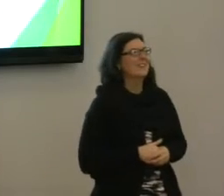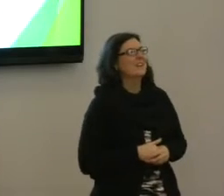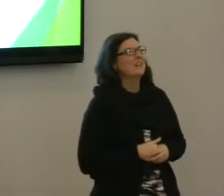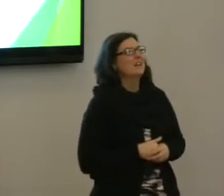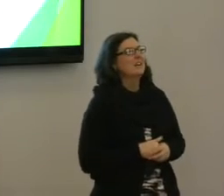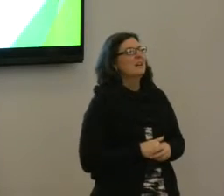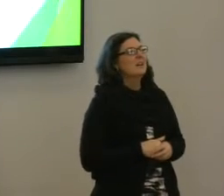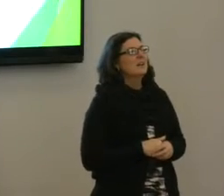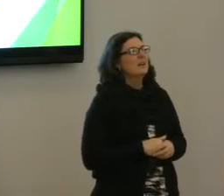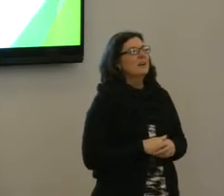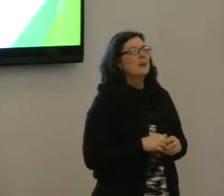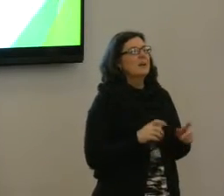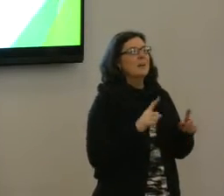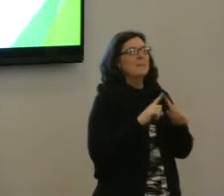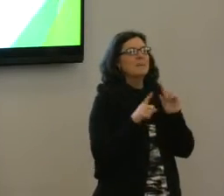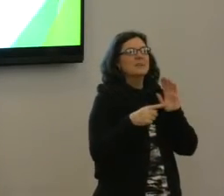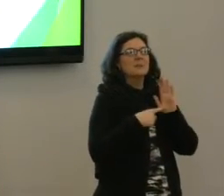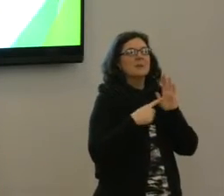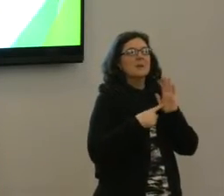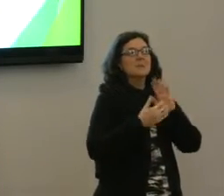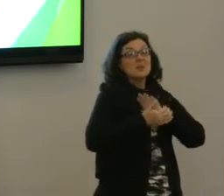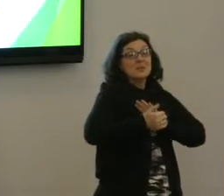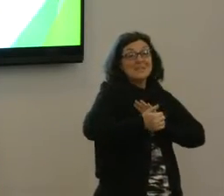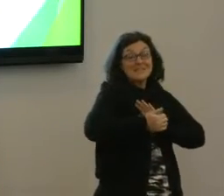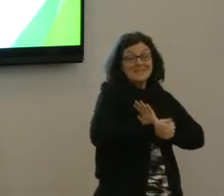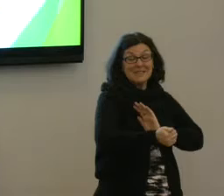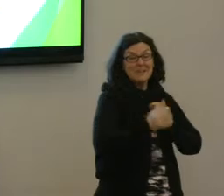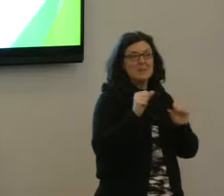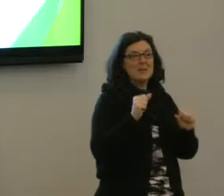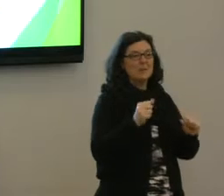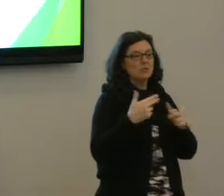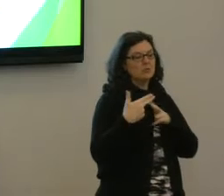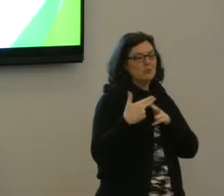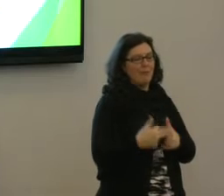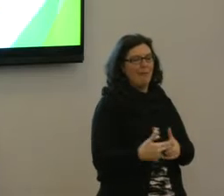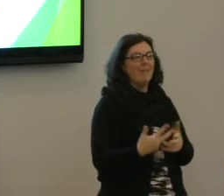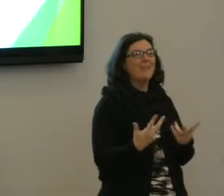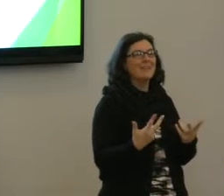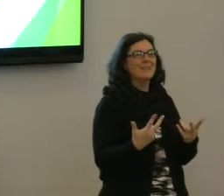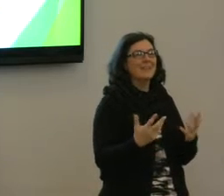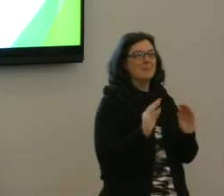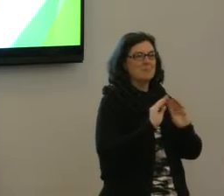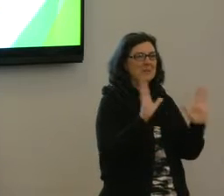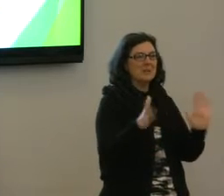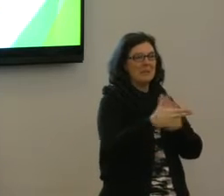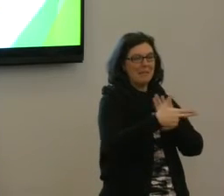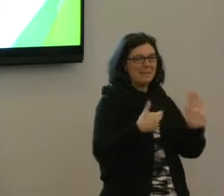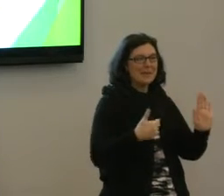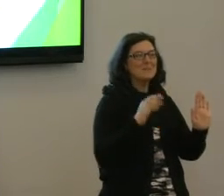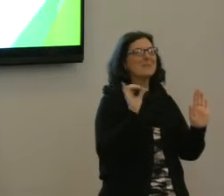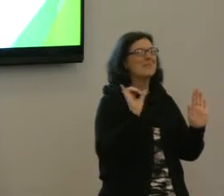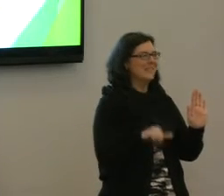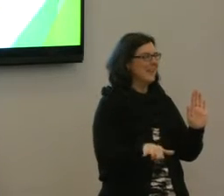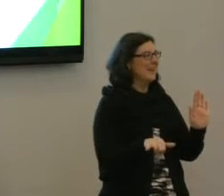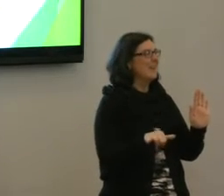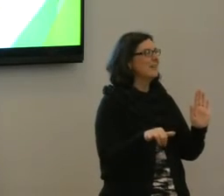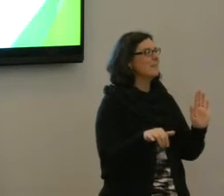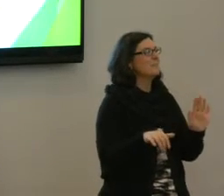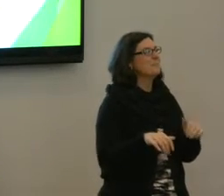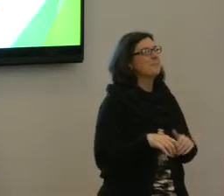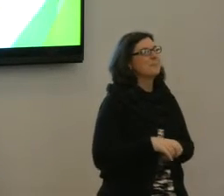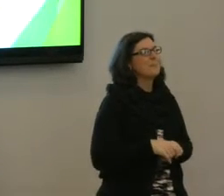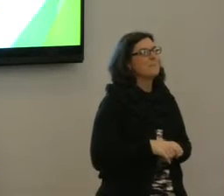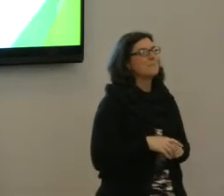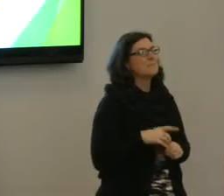There's a skill sometimes of just sort of naming things that get right to the heart of stuff around that. One of my